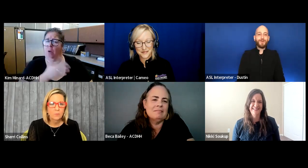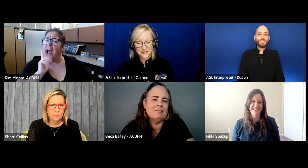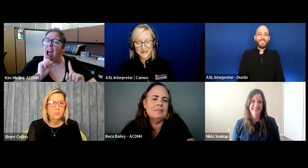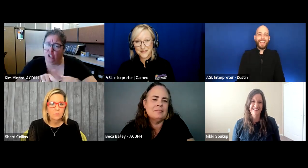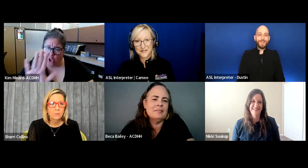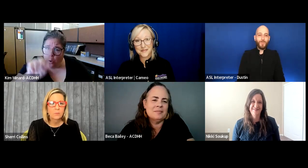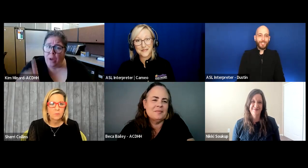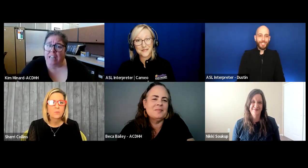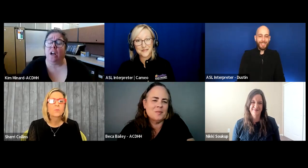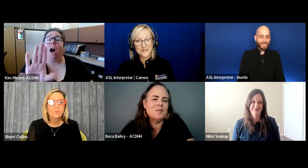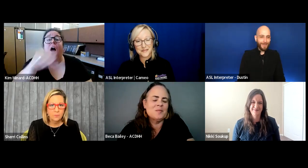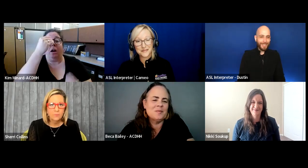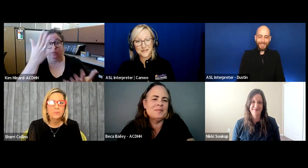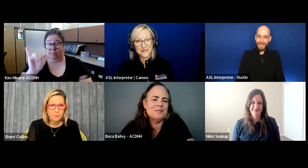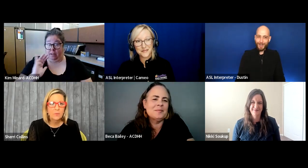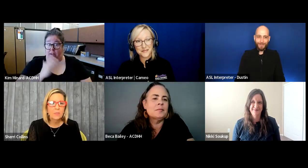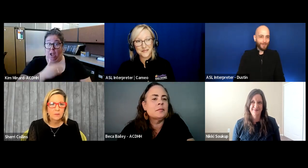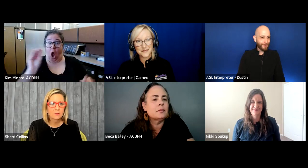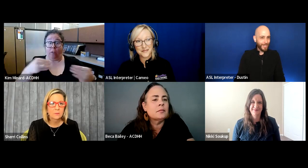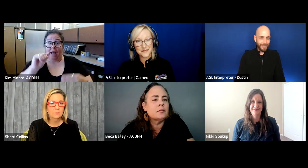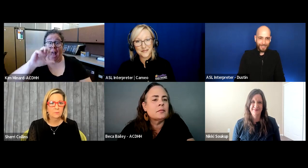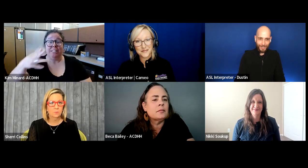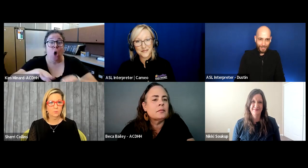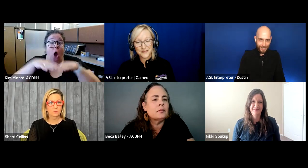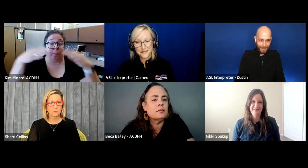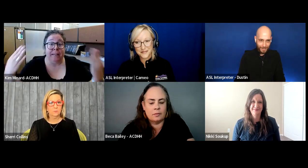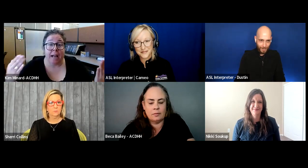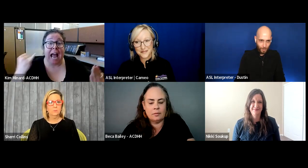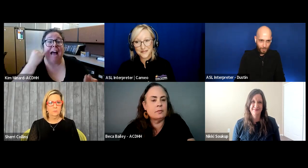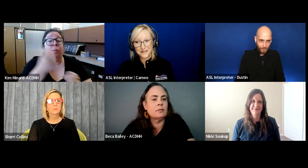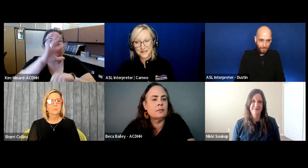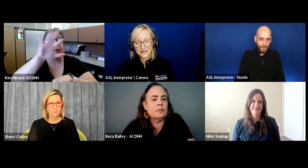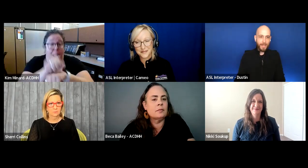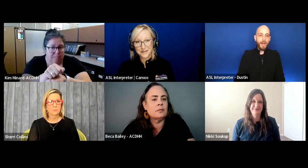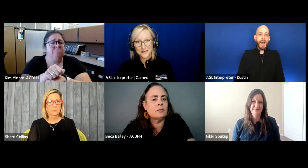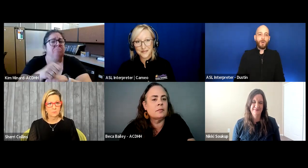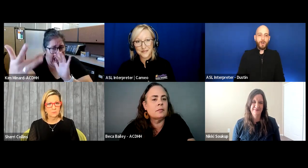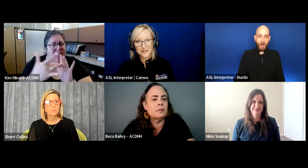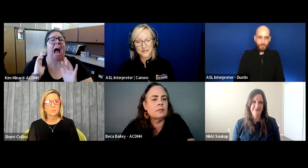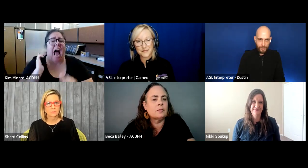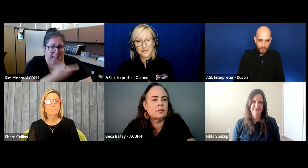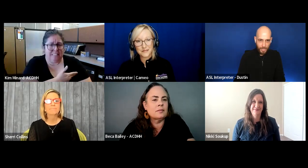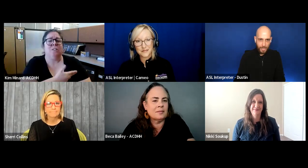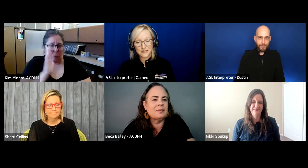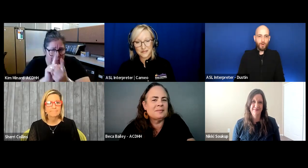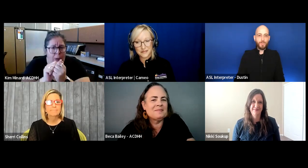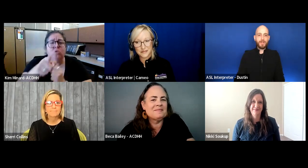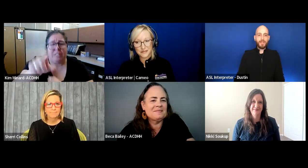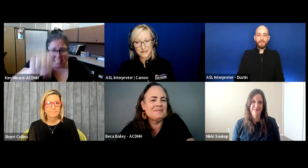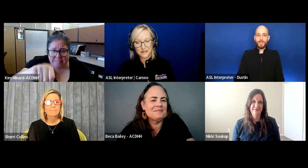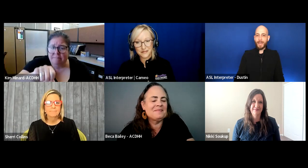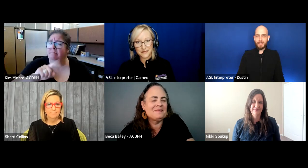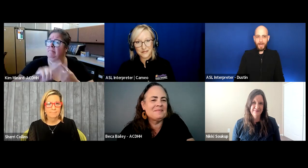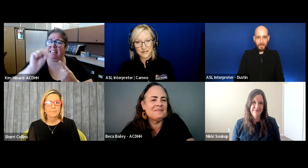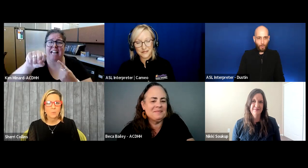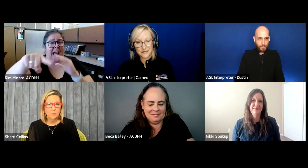If you have a question and you're watching this event later, feel free to still send us a question. Our office is